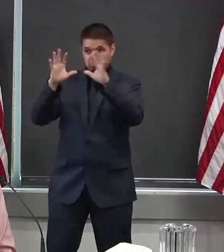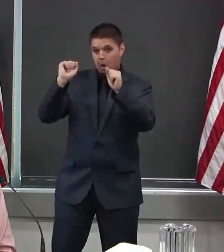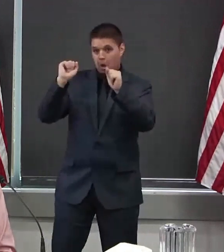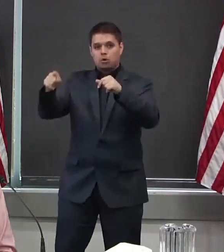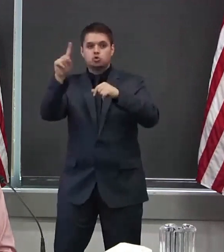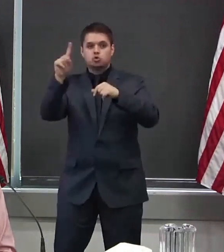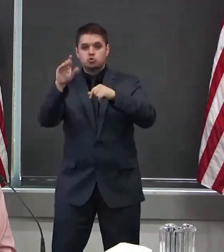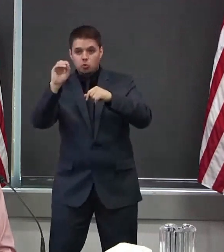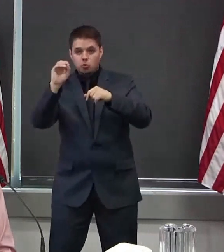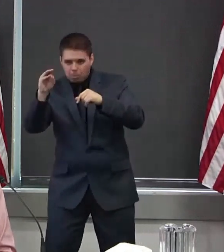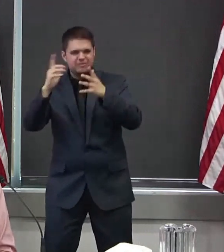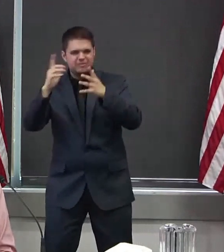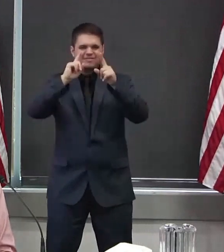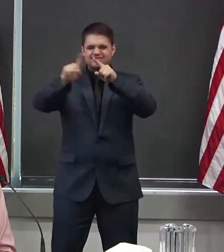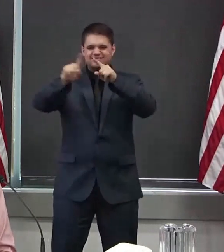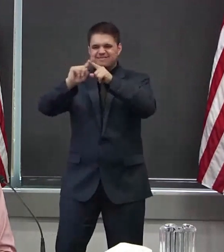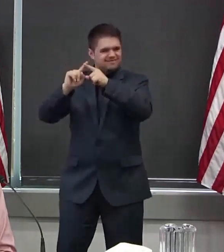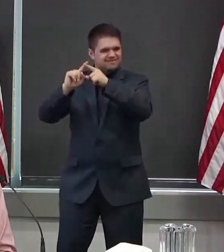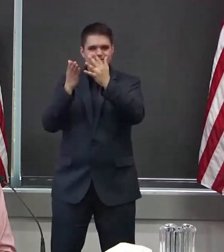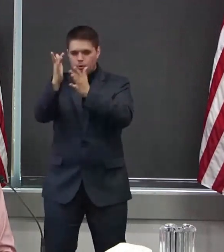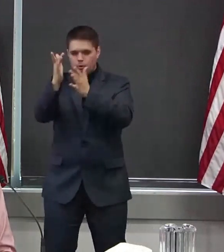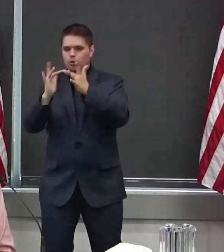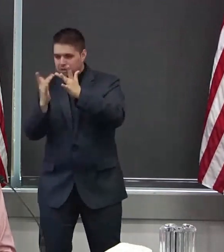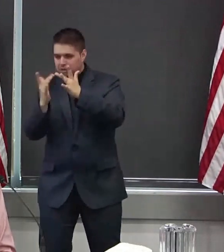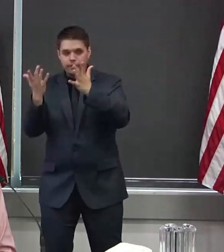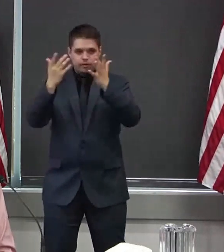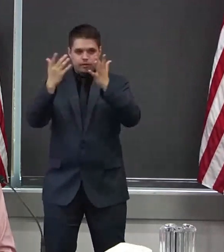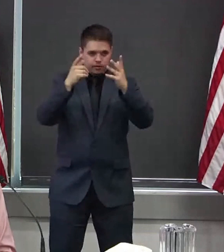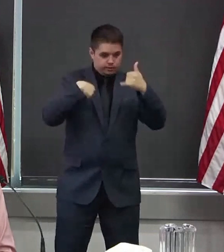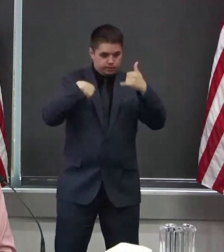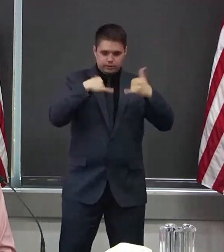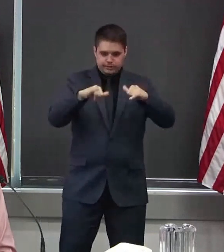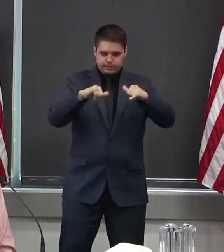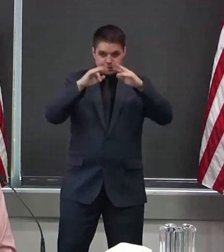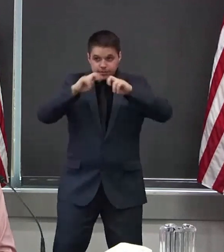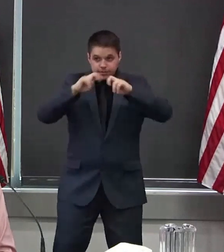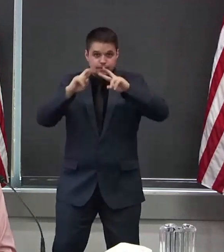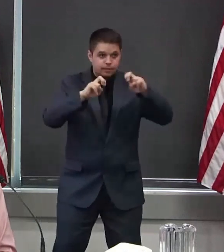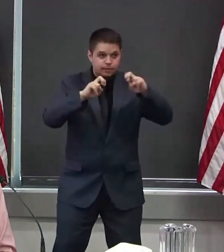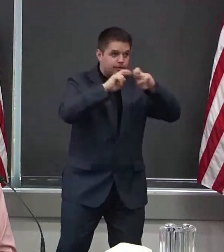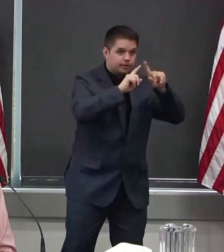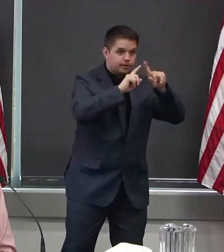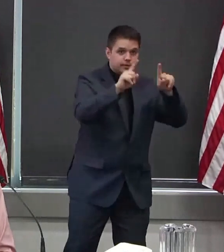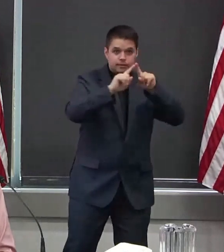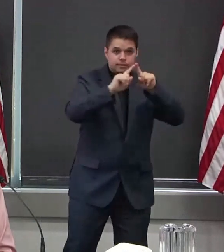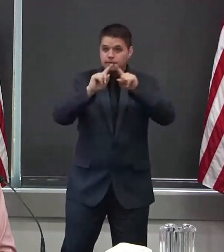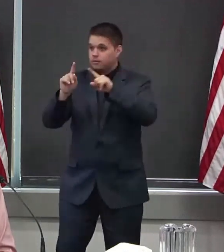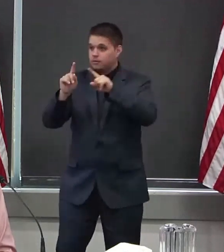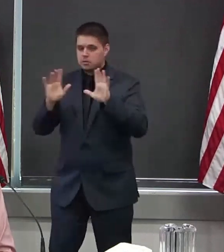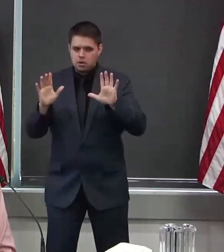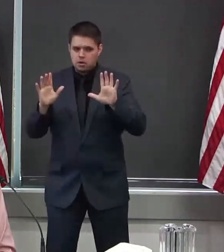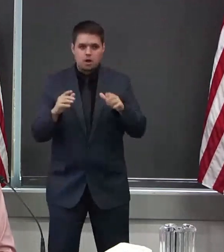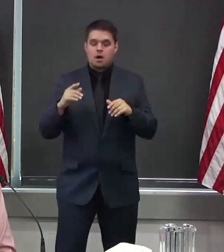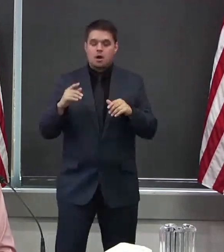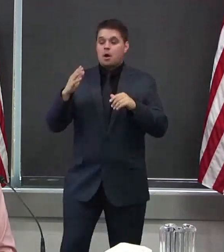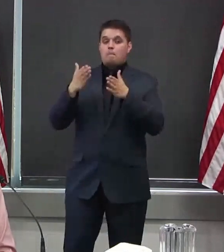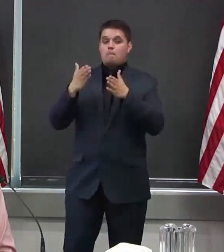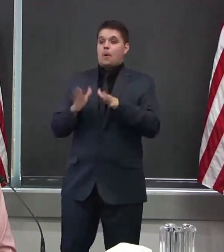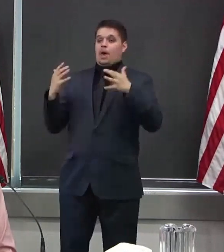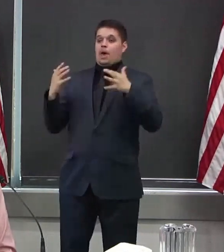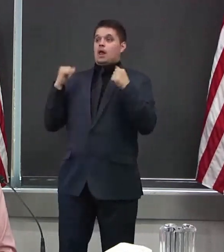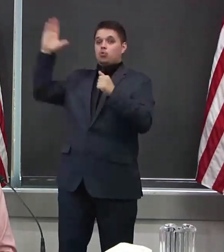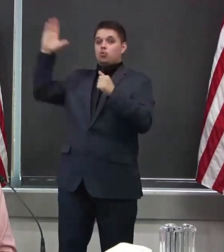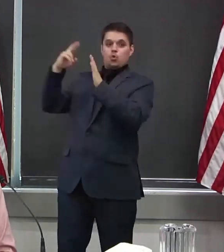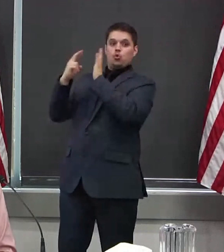possibly some trade-off. We want to lay out some public health principles that will keep the staff, the children, and the family